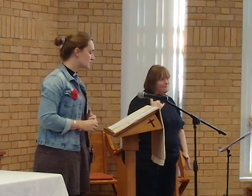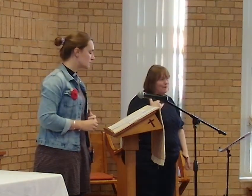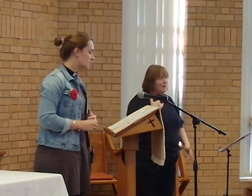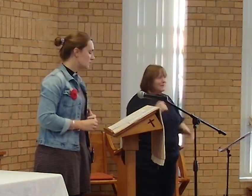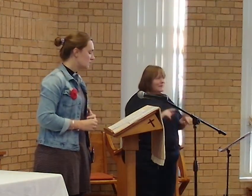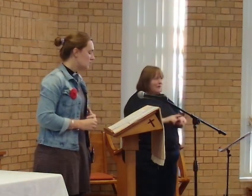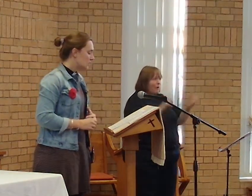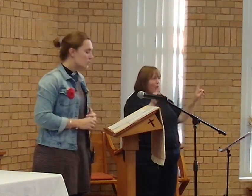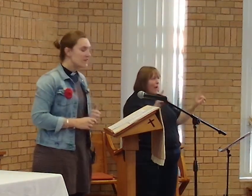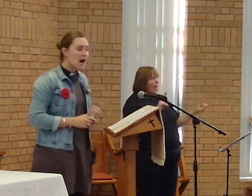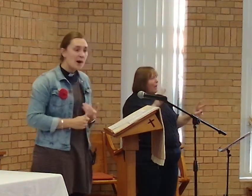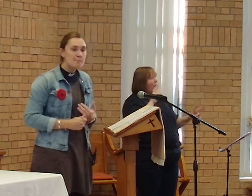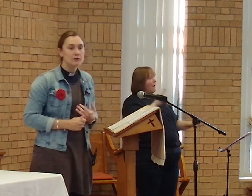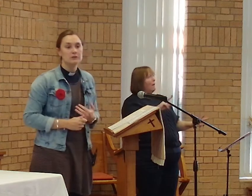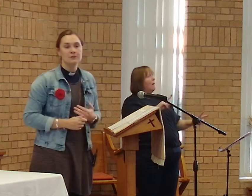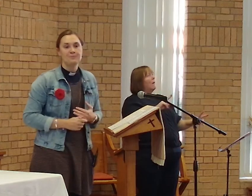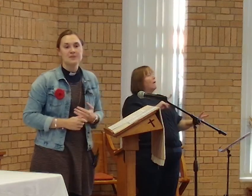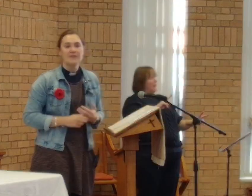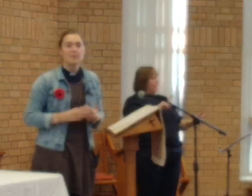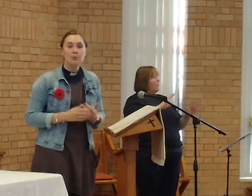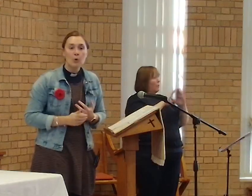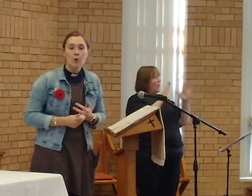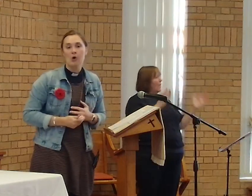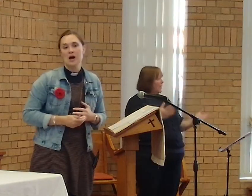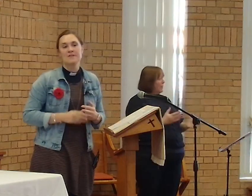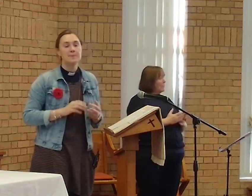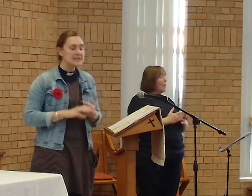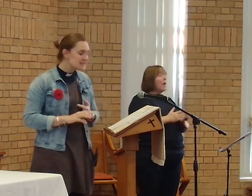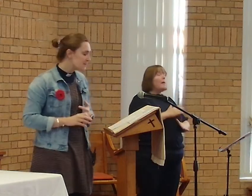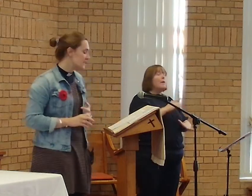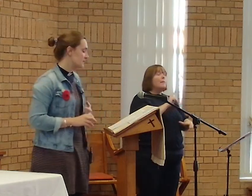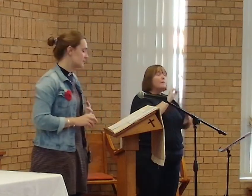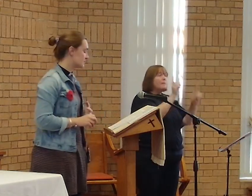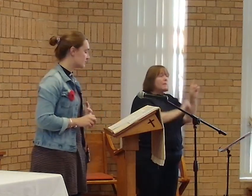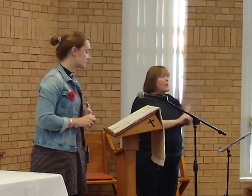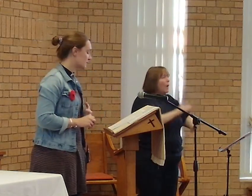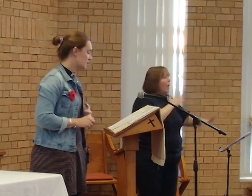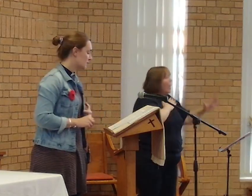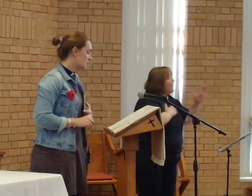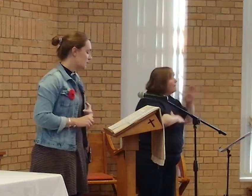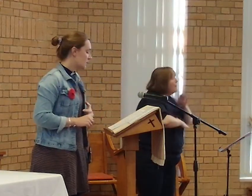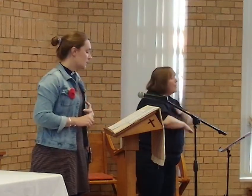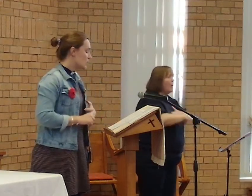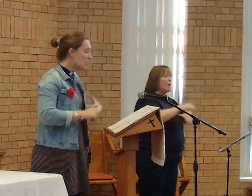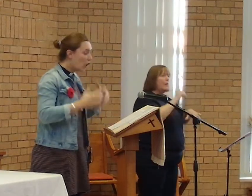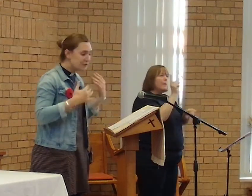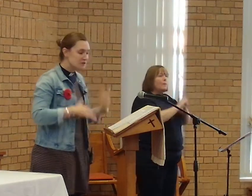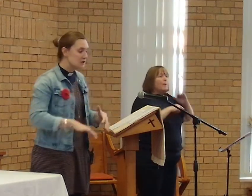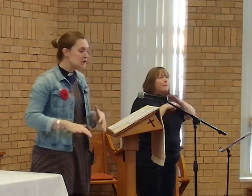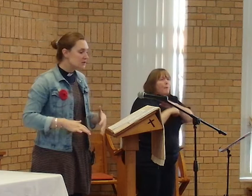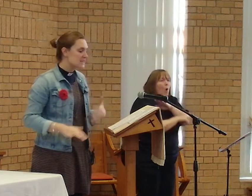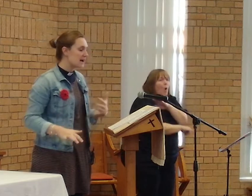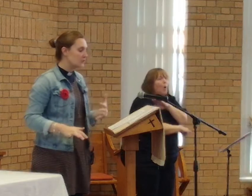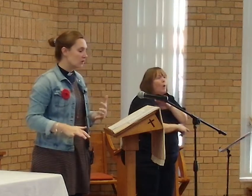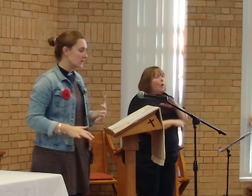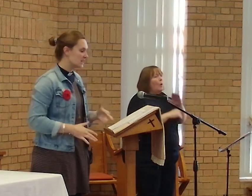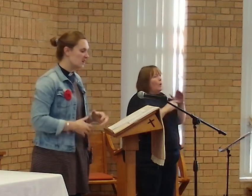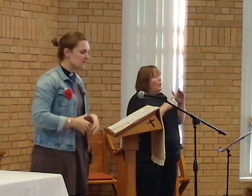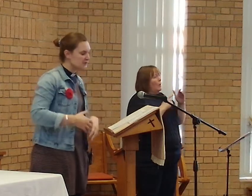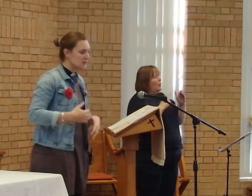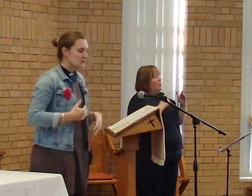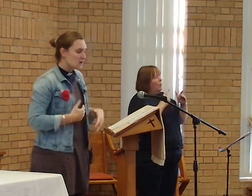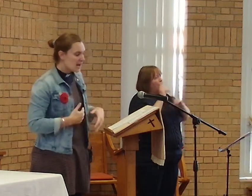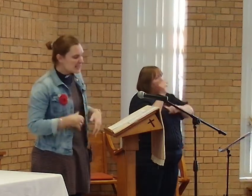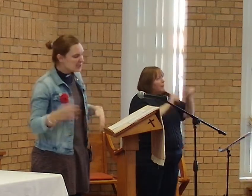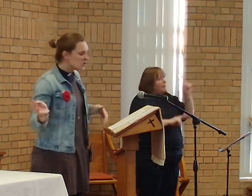world, where the humble and the poor and the peacemakers, who are often looked down on and